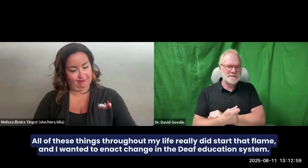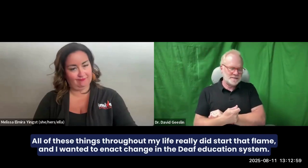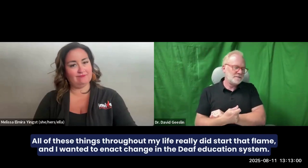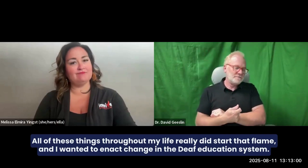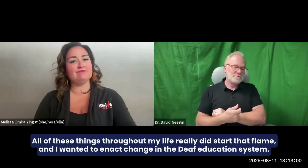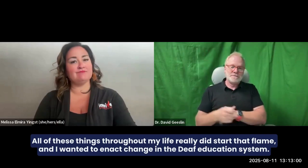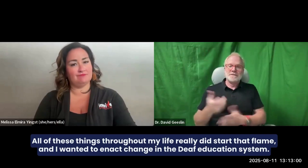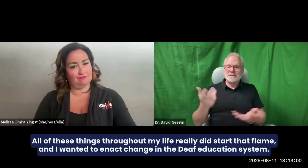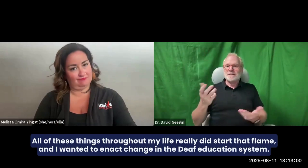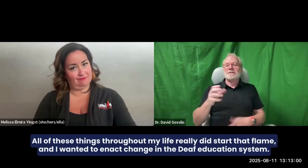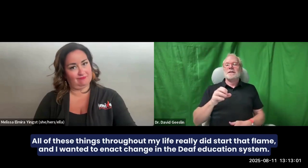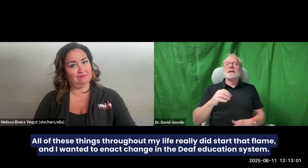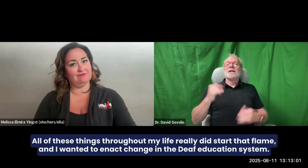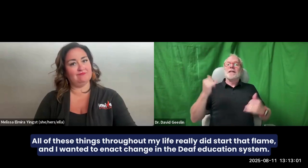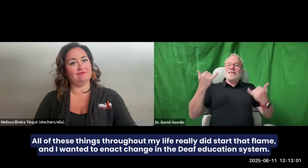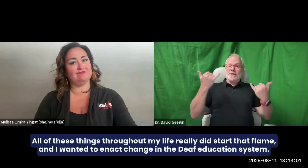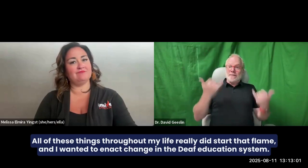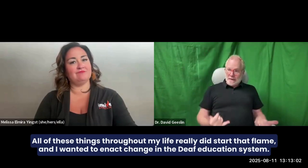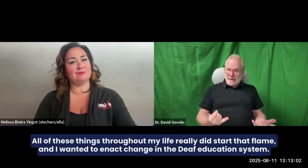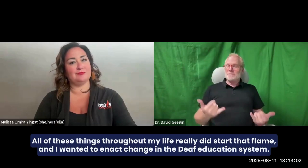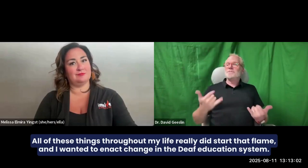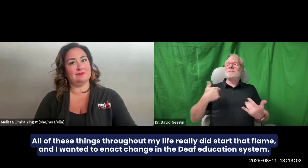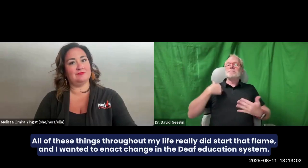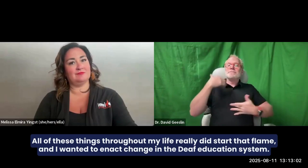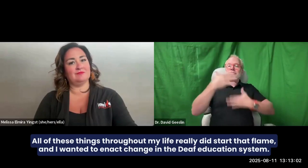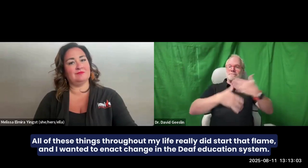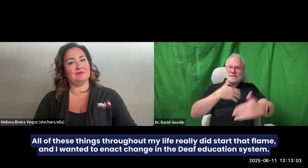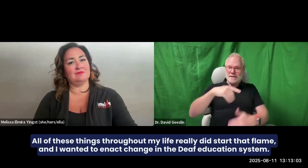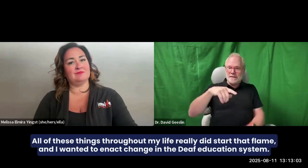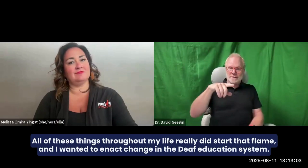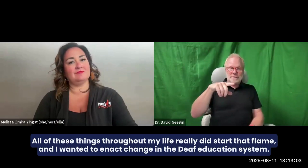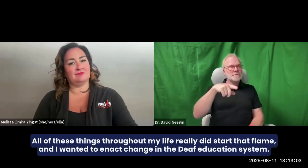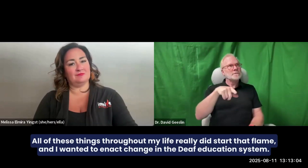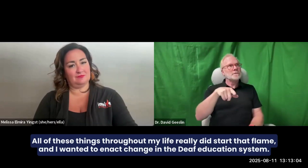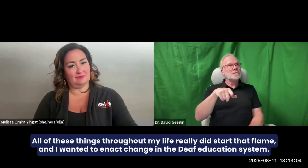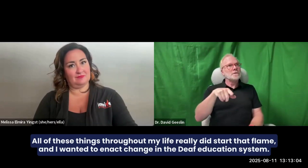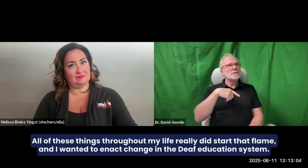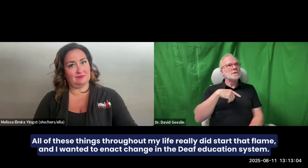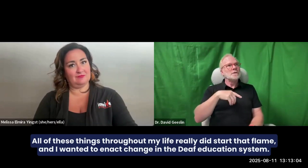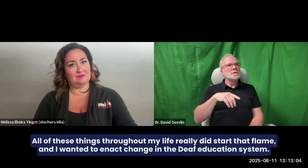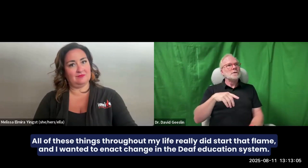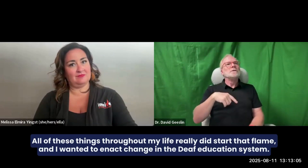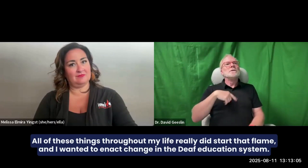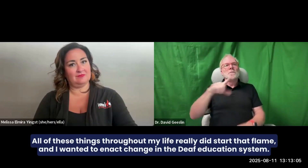that flame, and I wanted to enact change in the deaf education system.